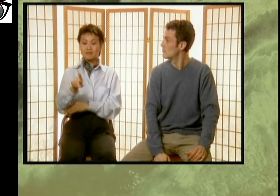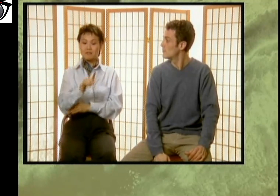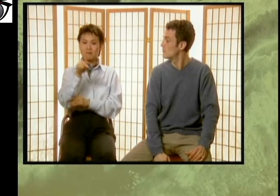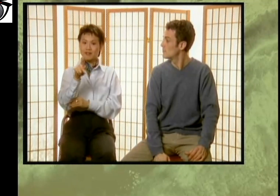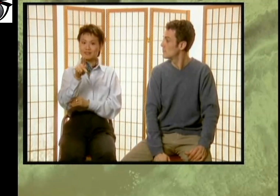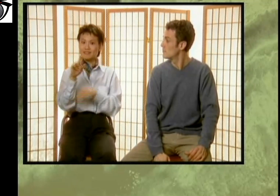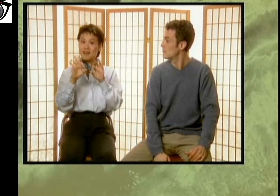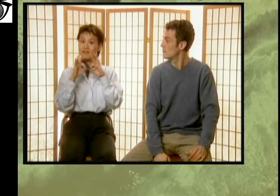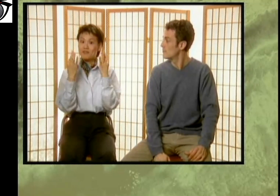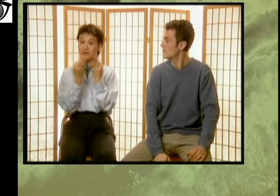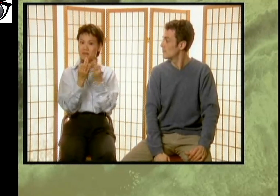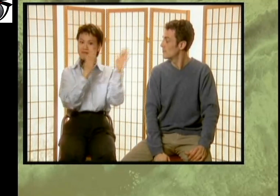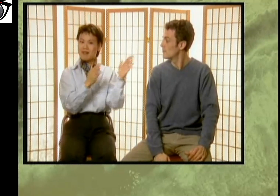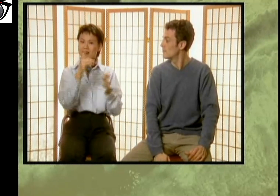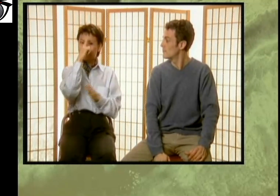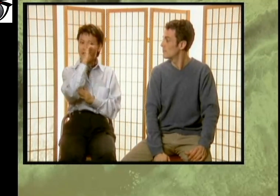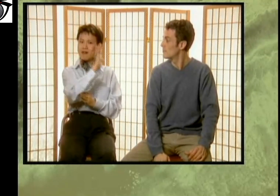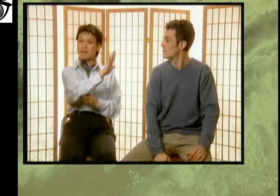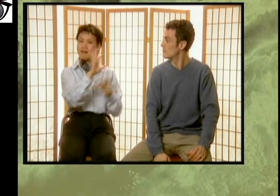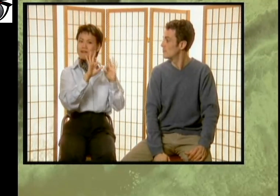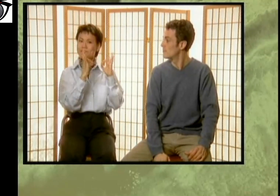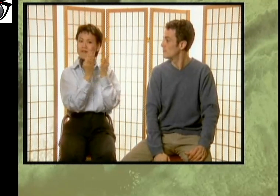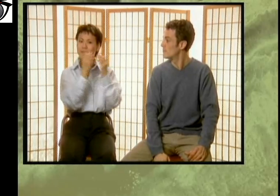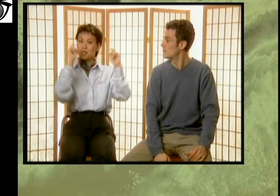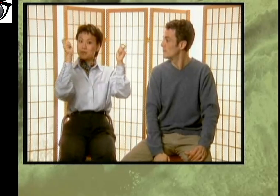family plan for their family reunion,